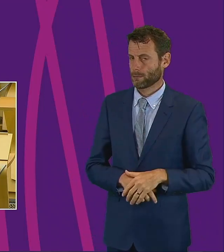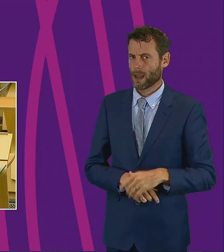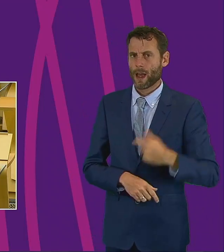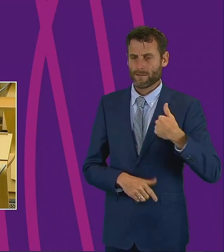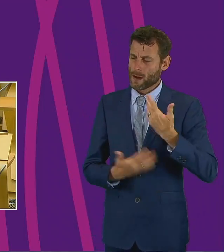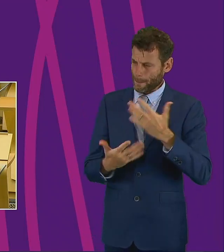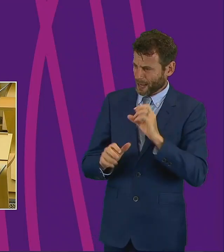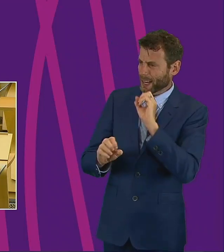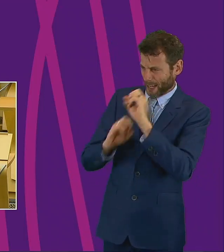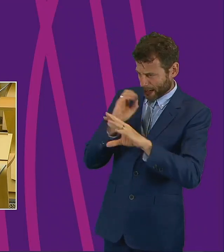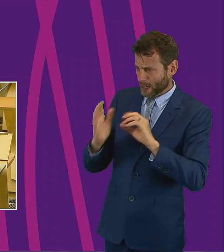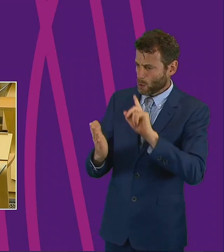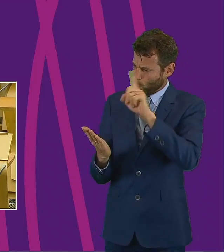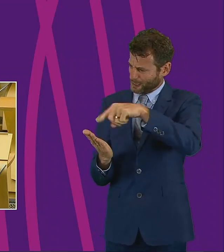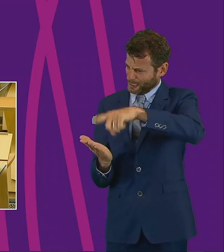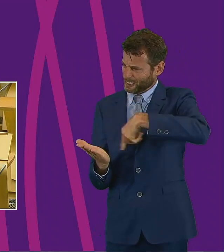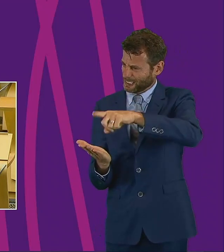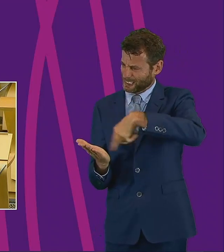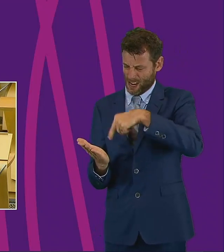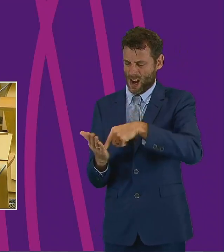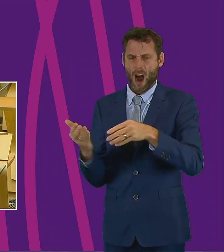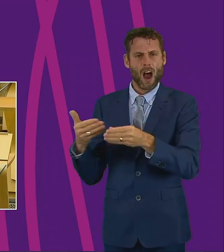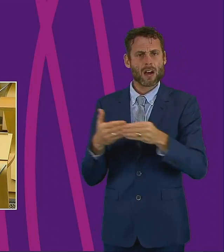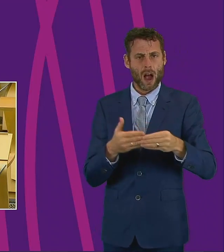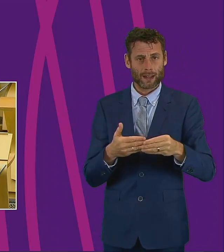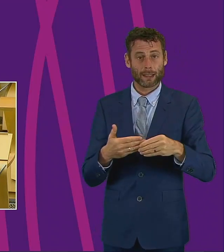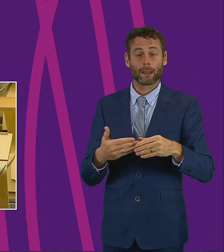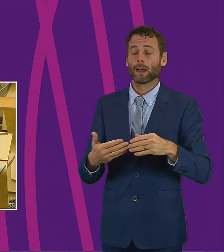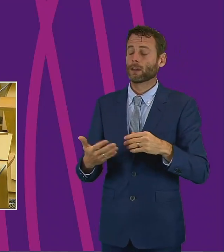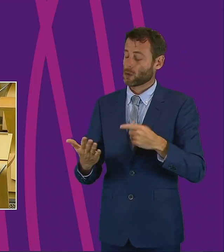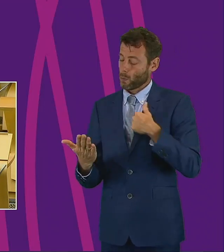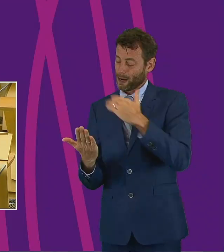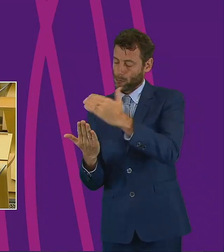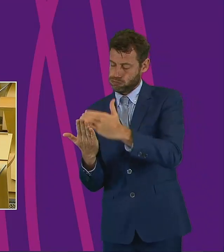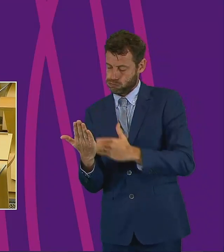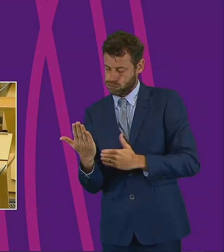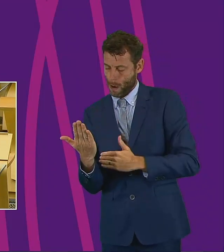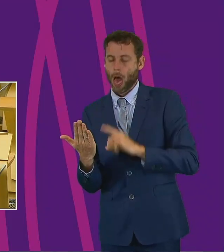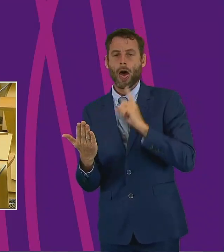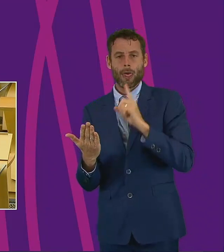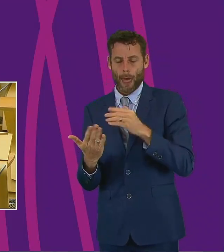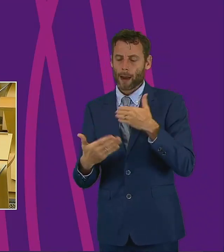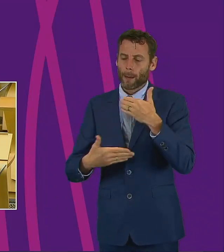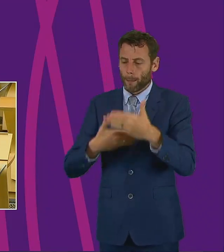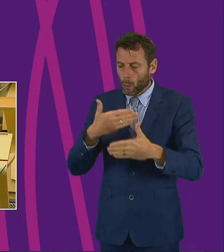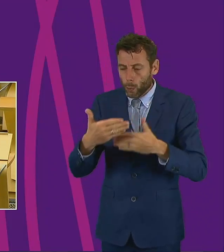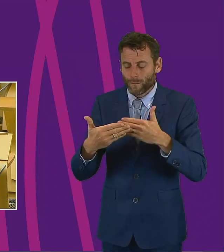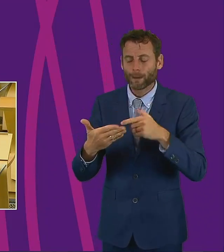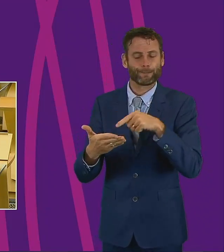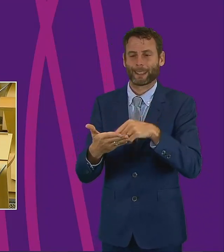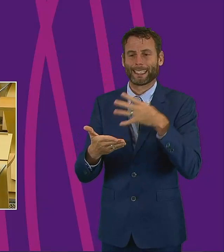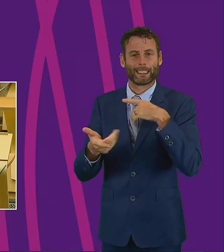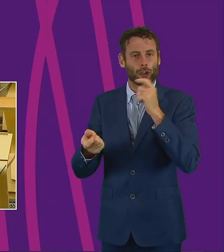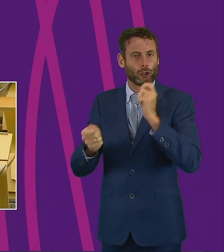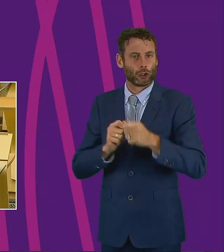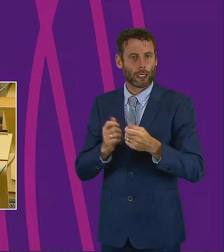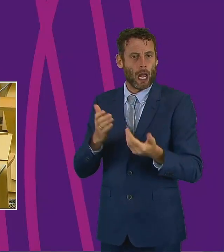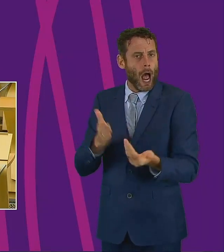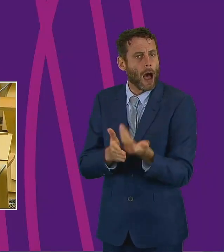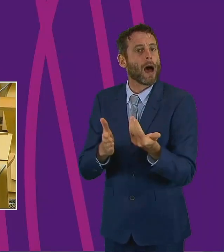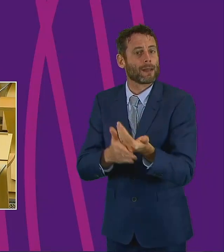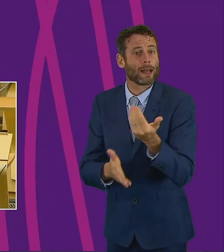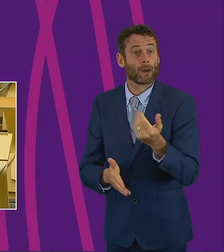talked about the contents of that before. That guidance was updated as appropriate. And of course, we very openly and very transparently